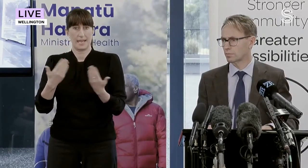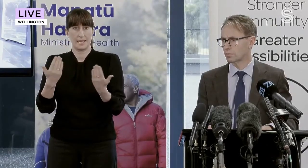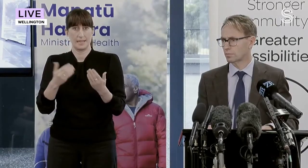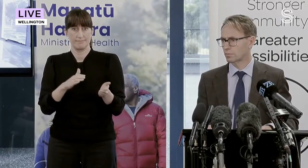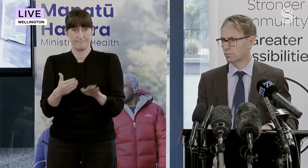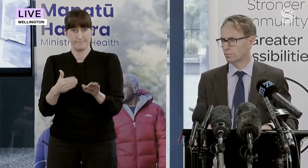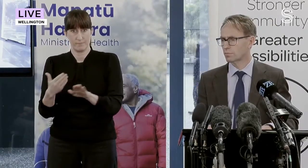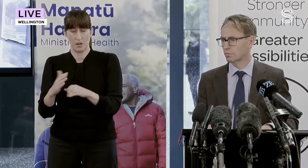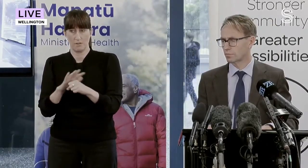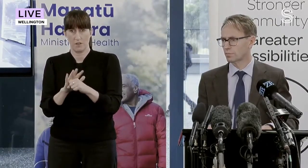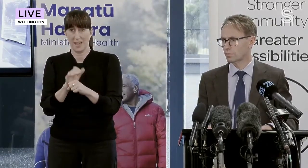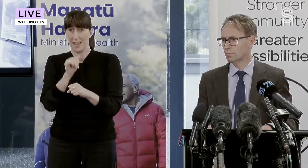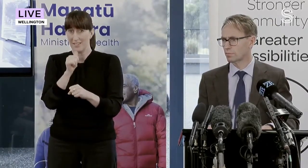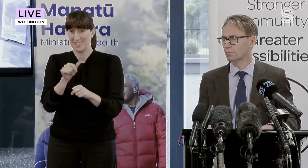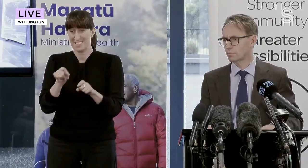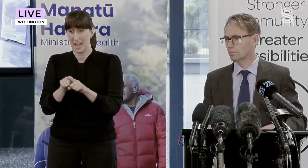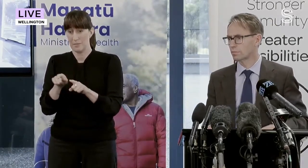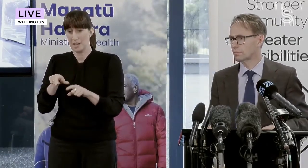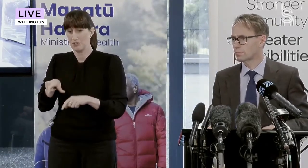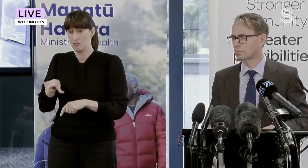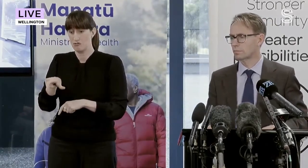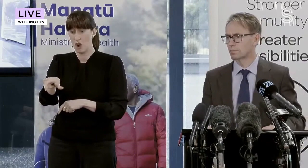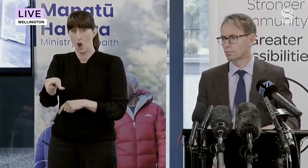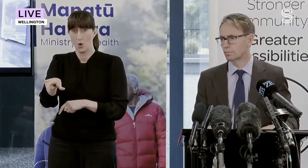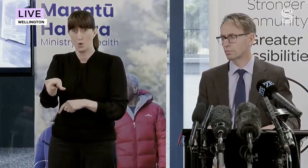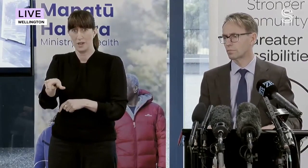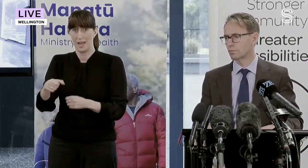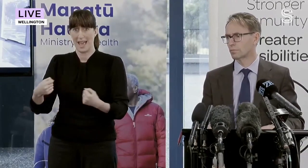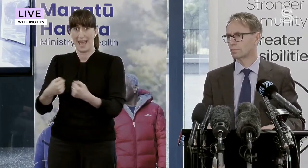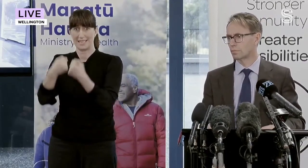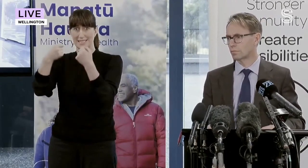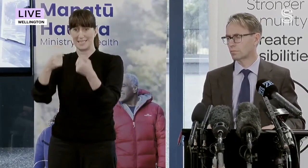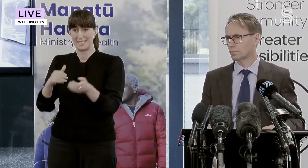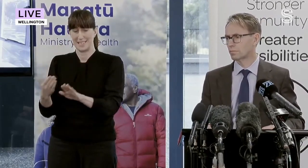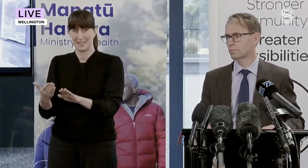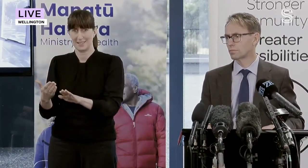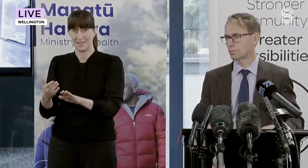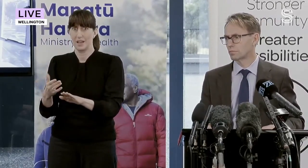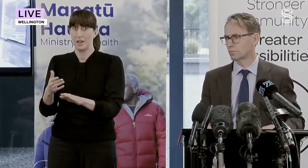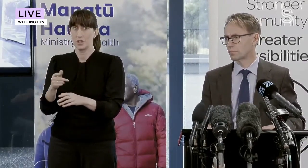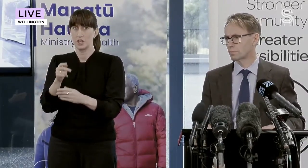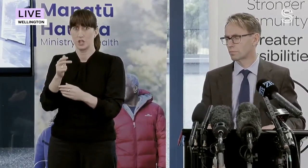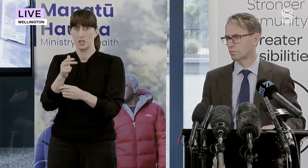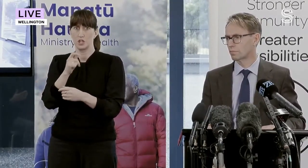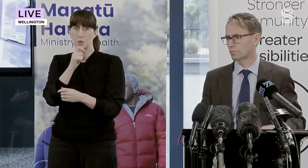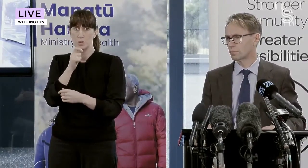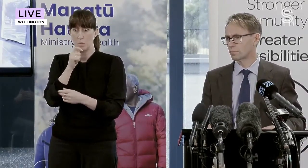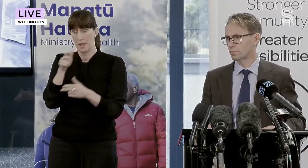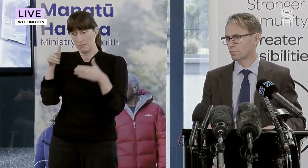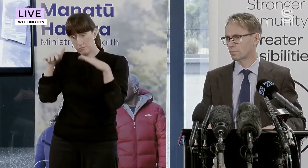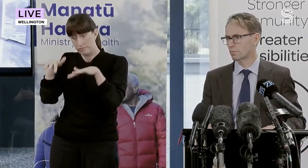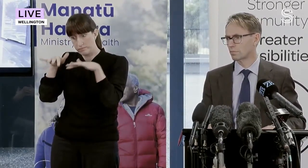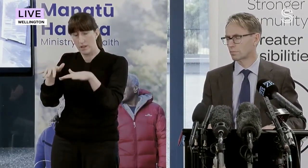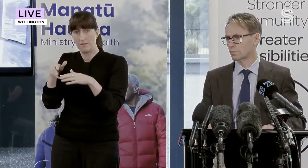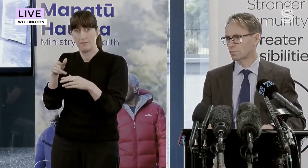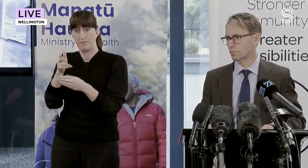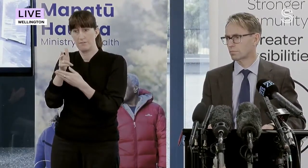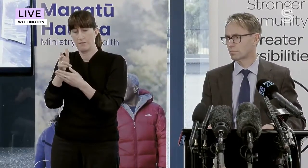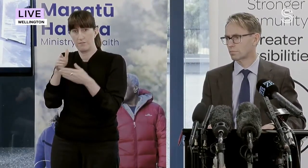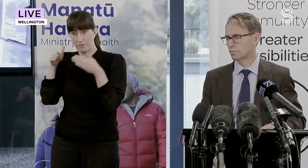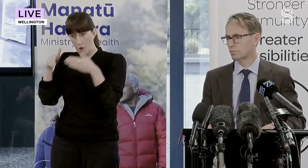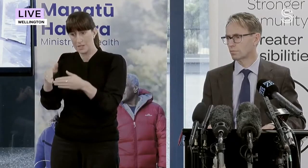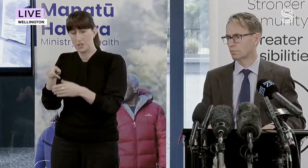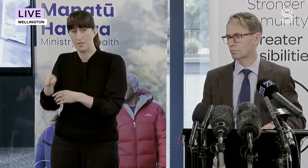the road toll, would there be a lot more intense coverage, I guess, of it. Are you able to say a bit more about the people that are dying